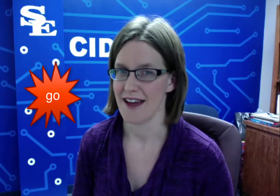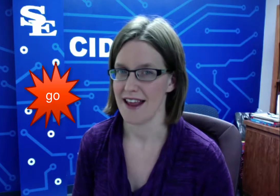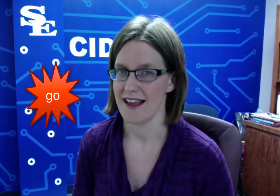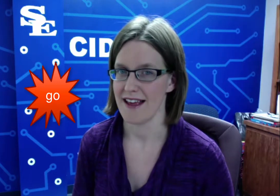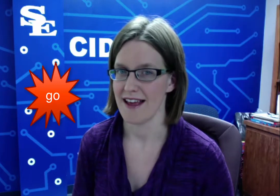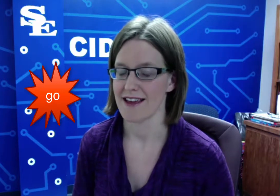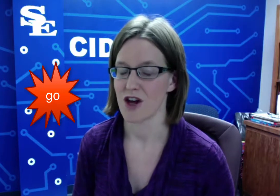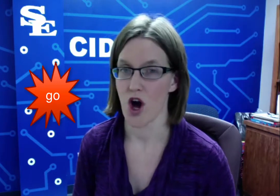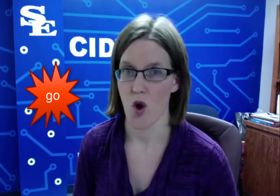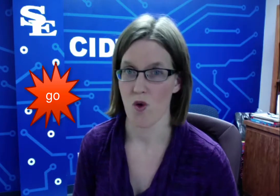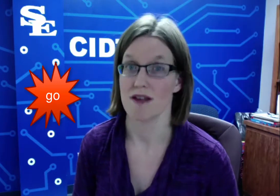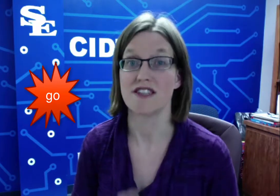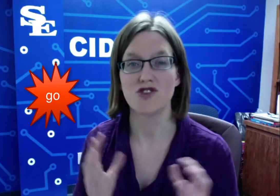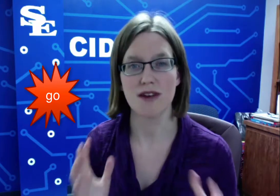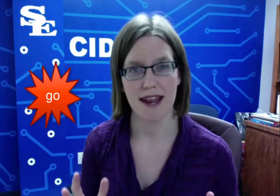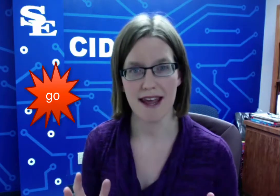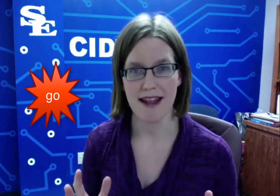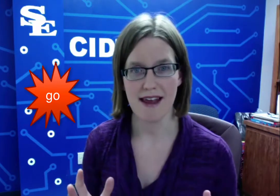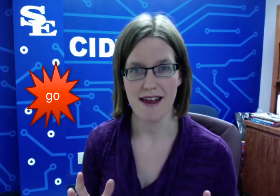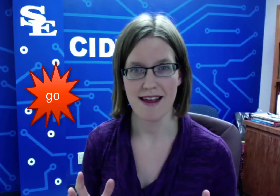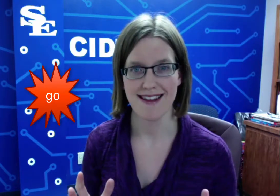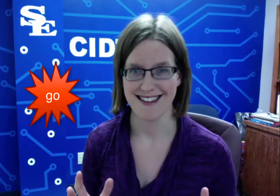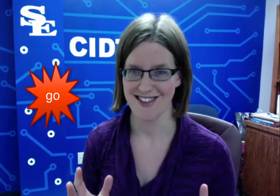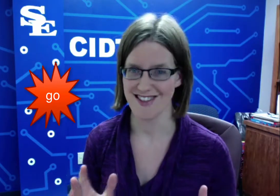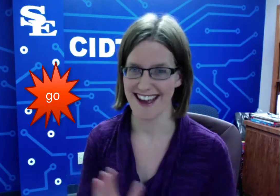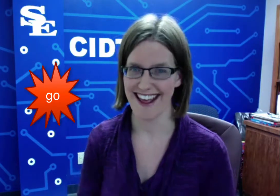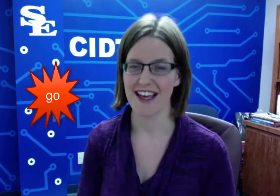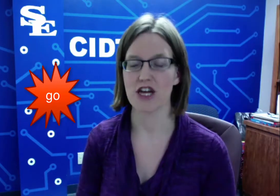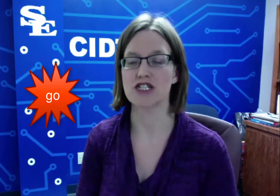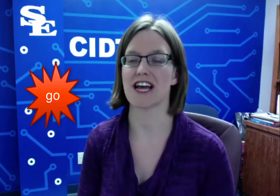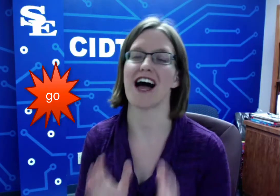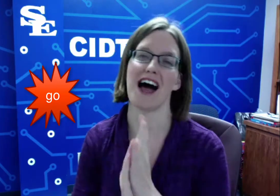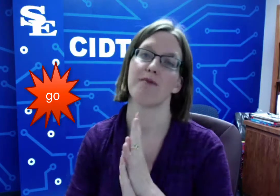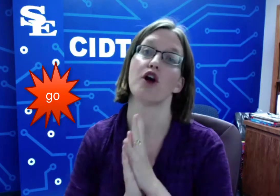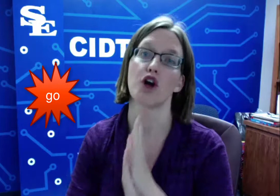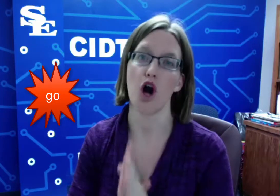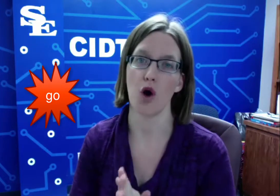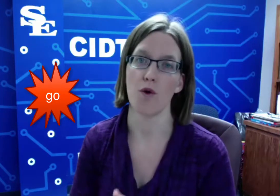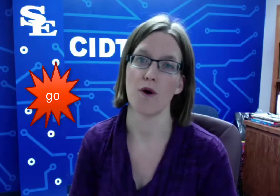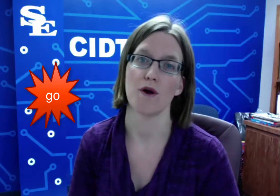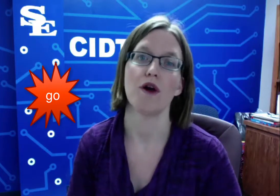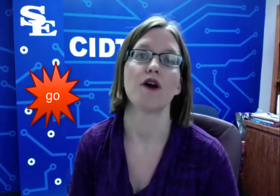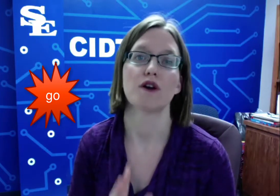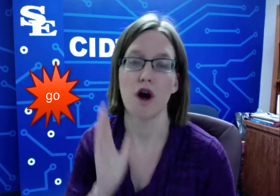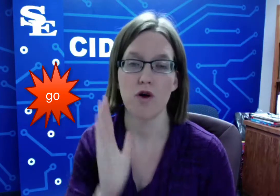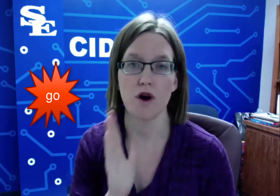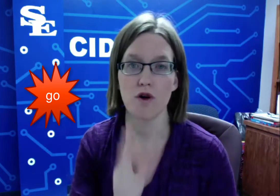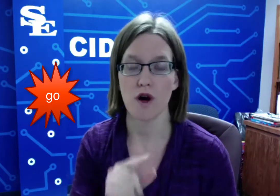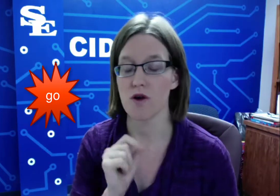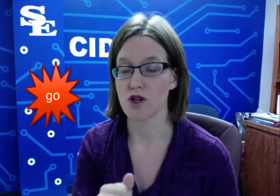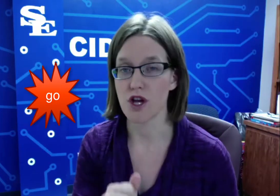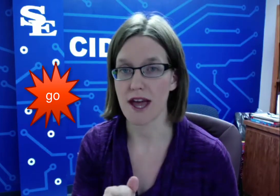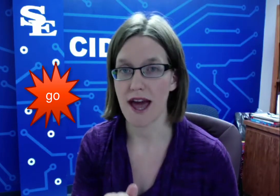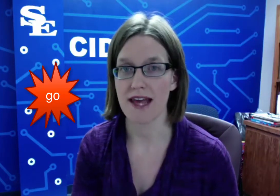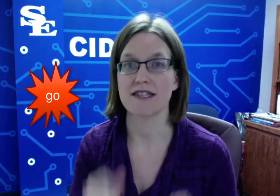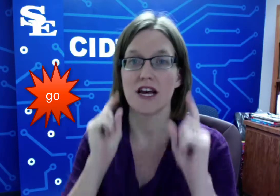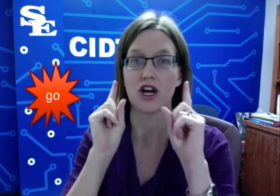ready? Go. Did you get it? Did you get it? Good job. Go. Go, go, go. Look at it.